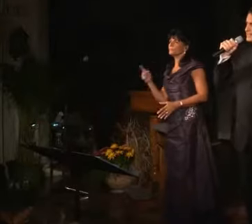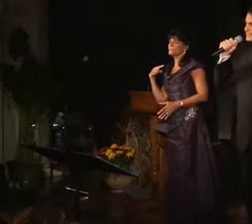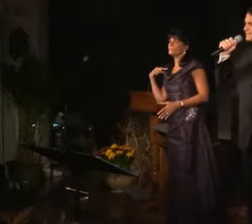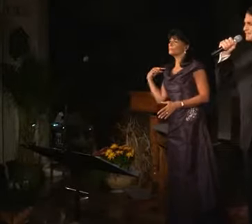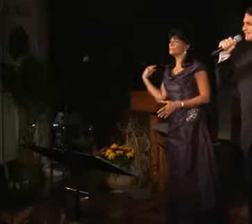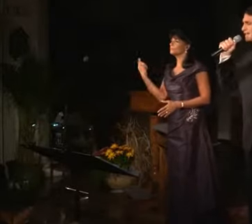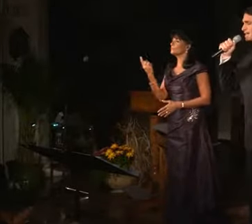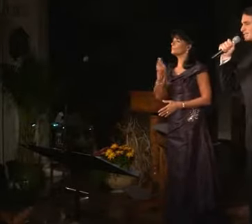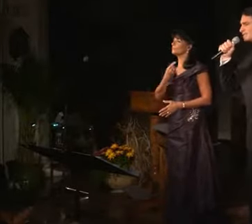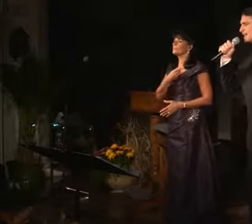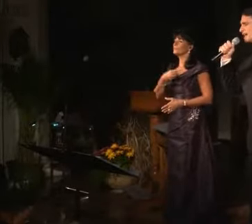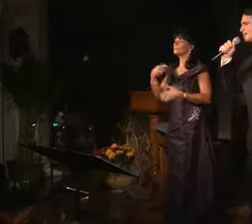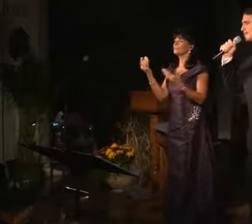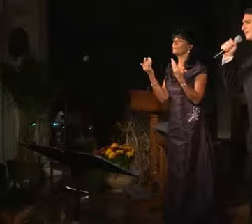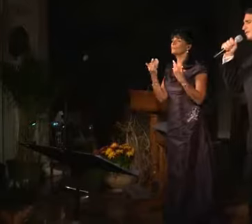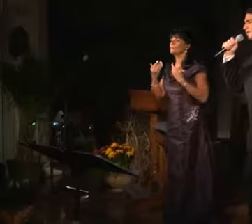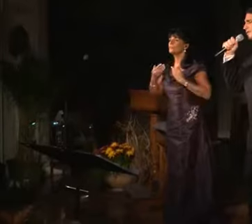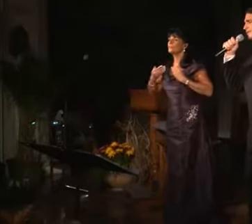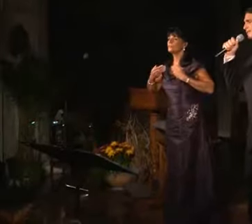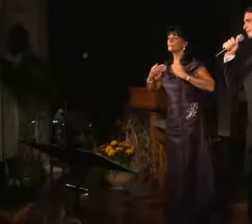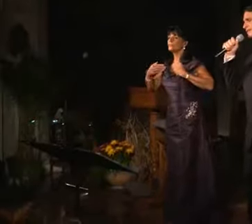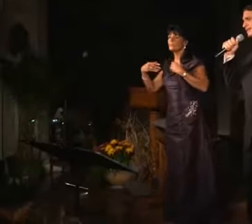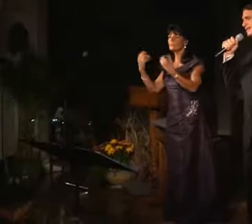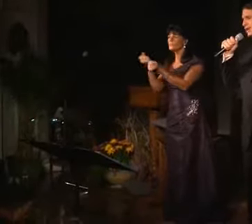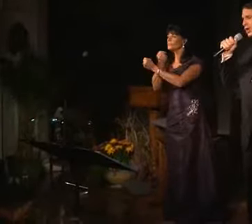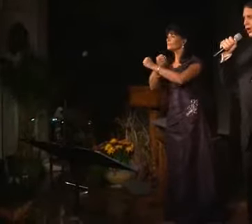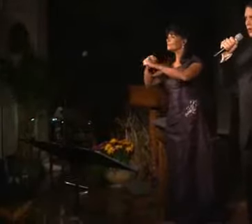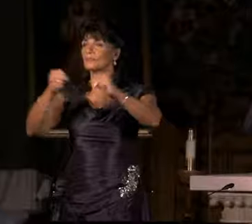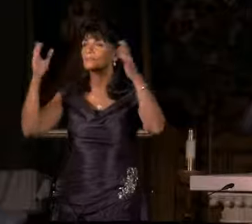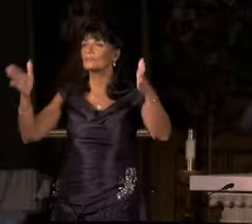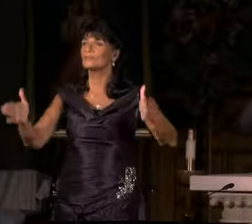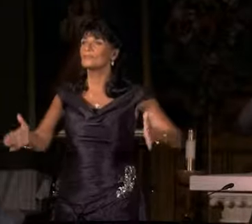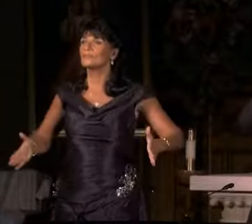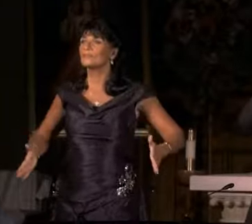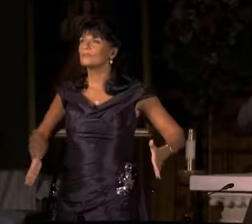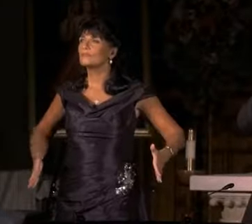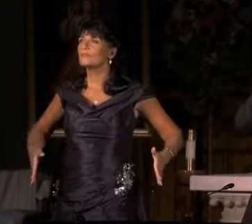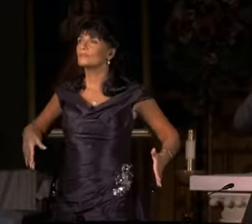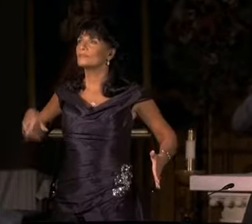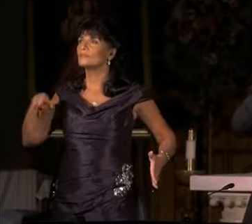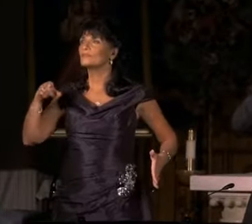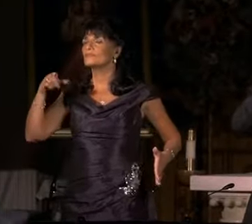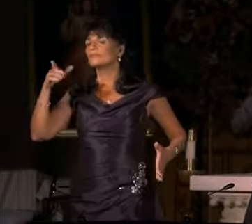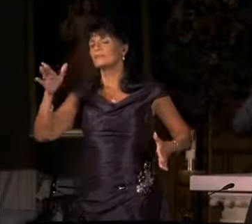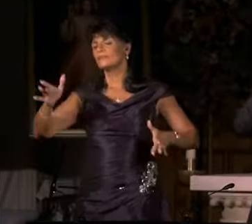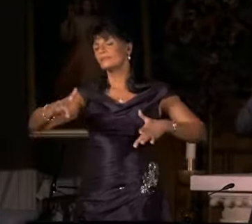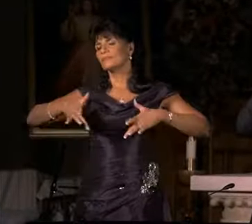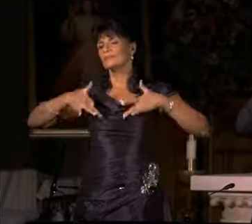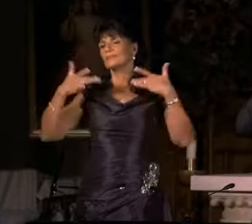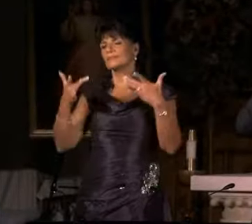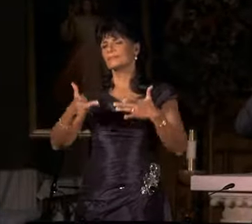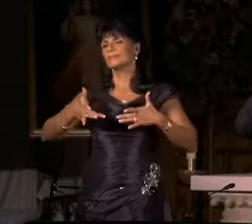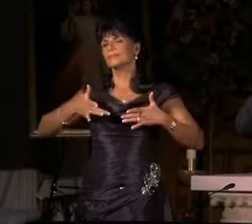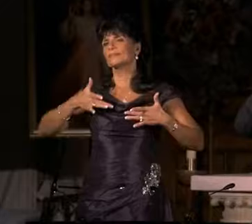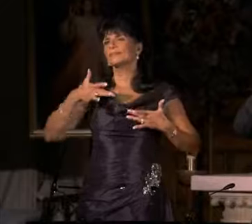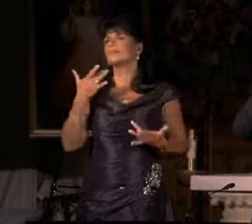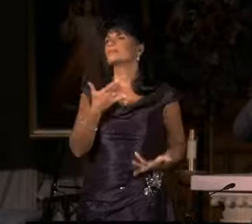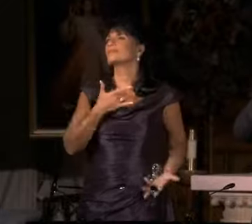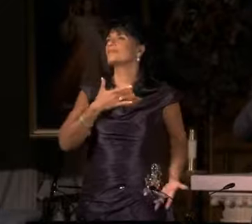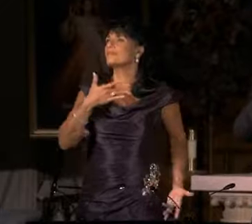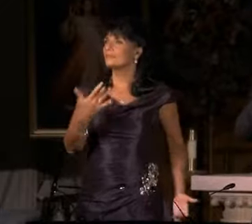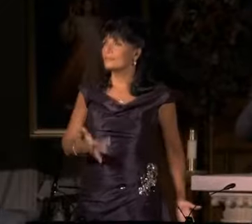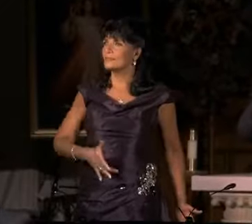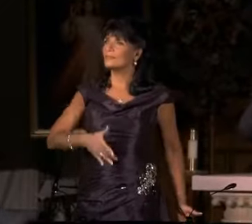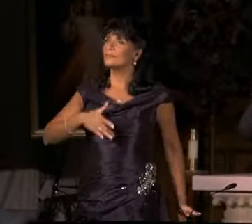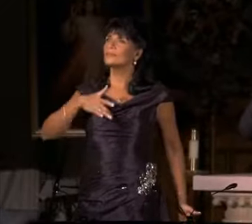There is a Savior. What joy is expressed.